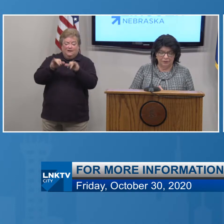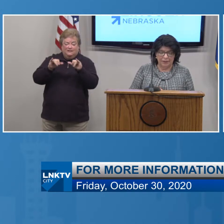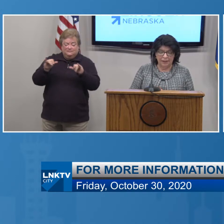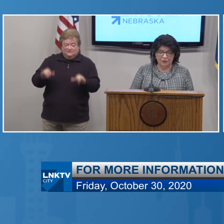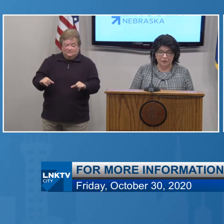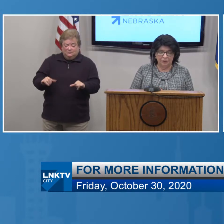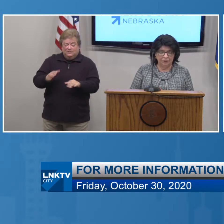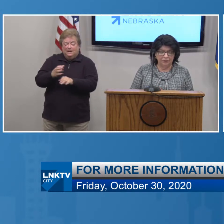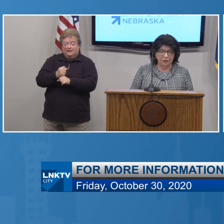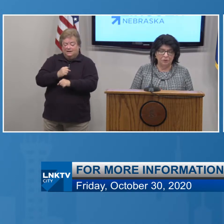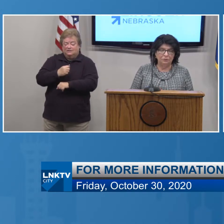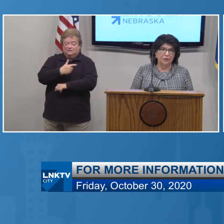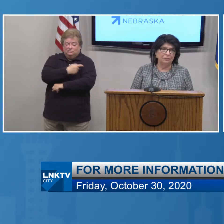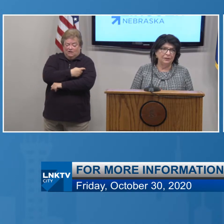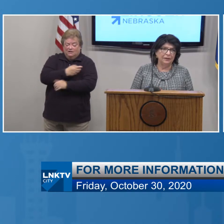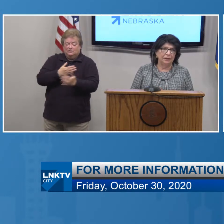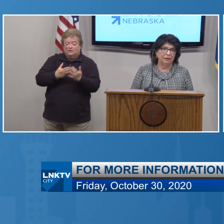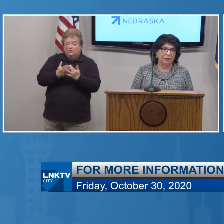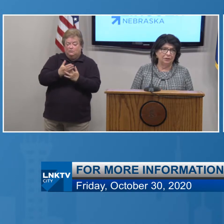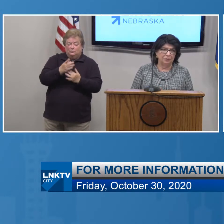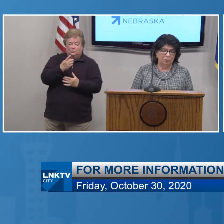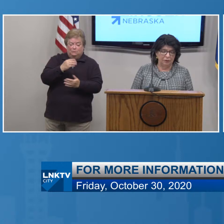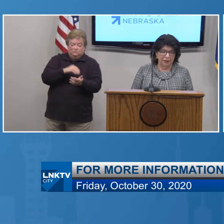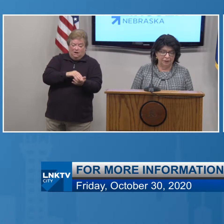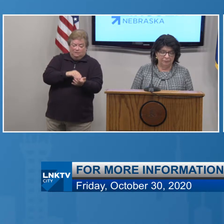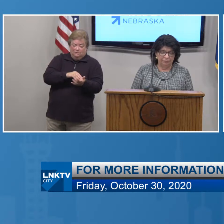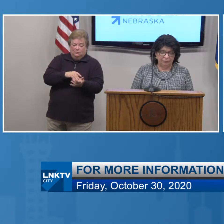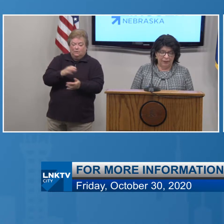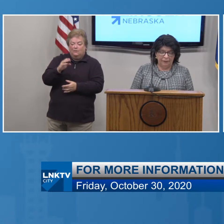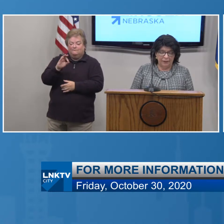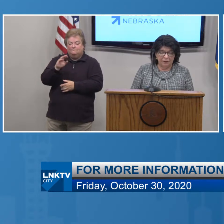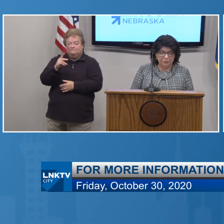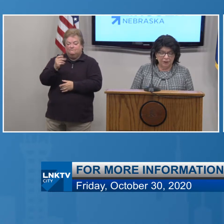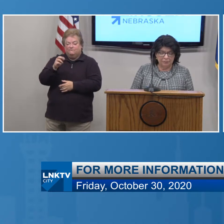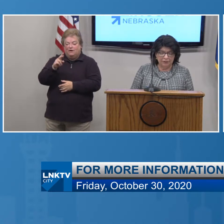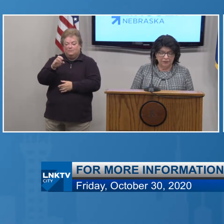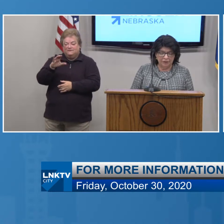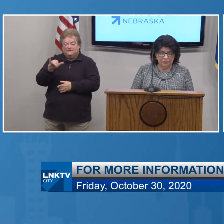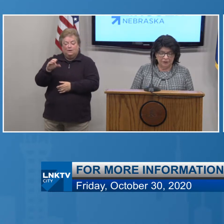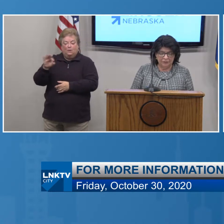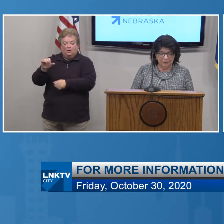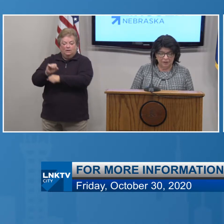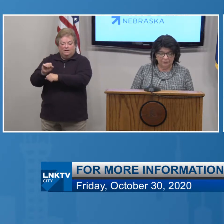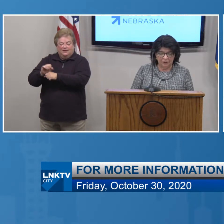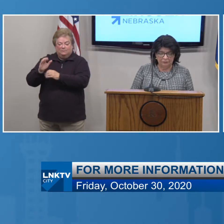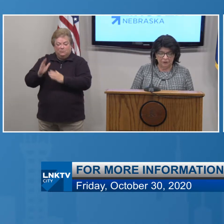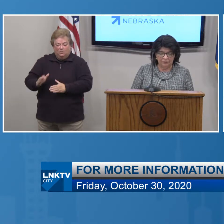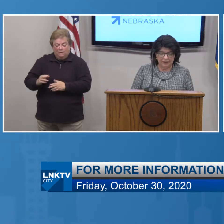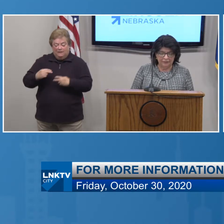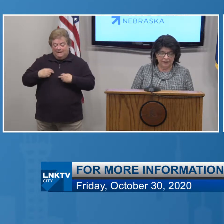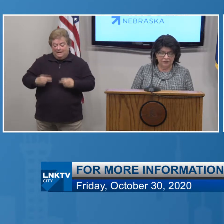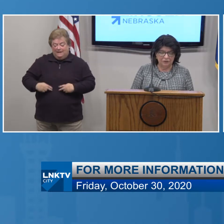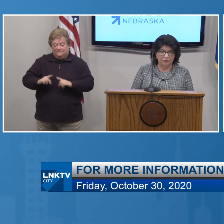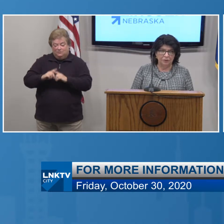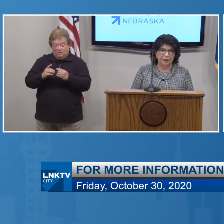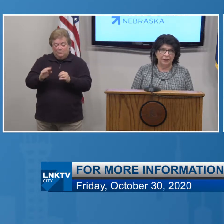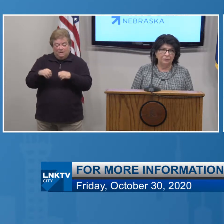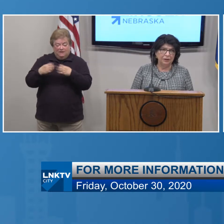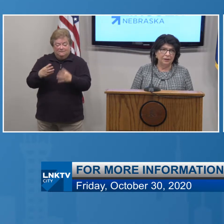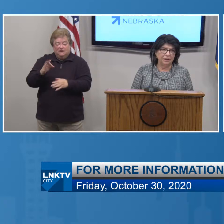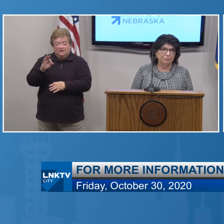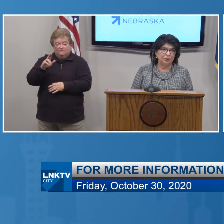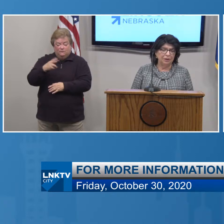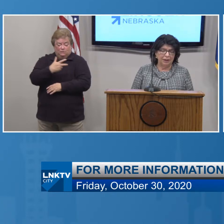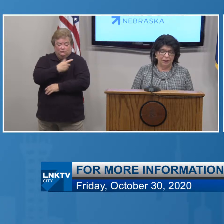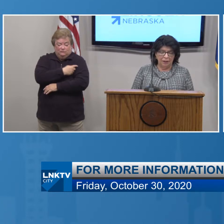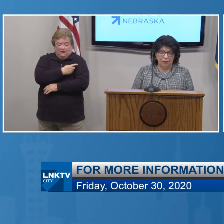your doctor, your local pharmacy, or your employer. The health department is offering flu vaccinations for